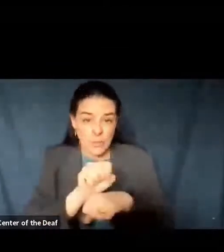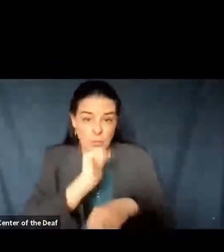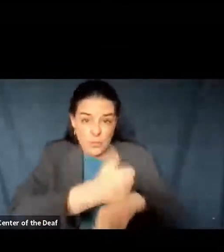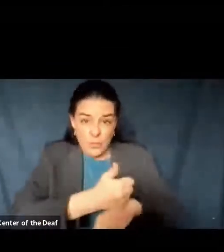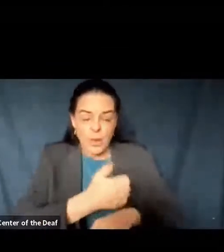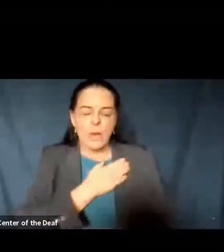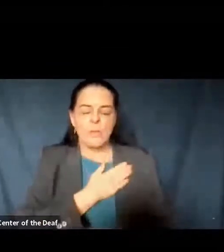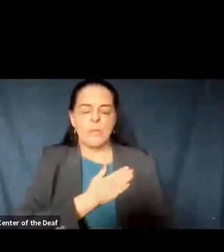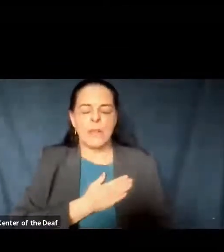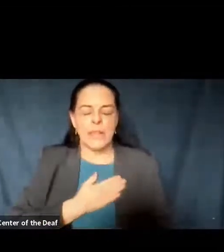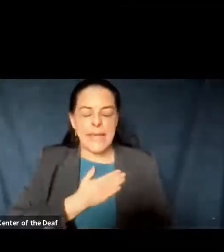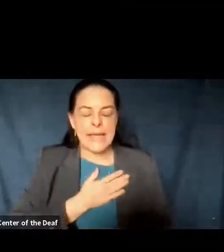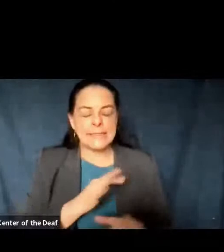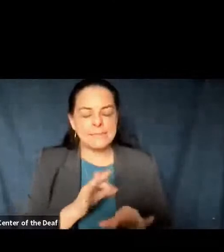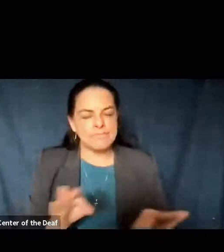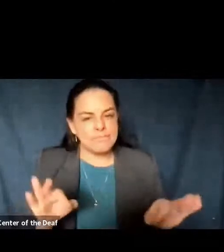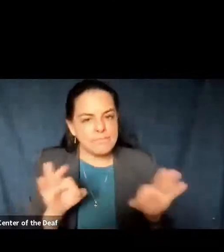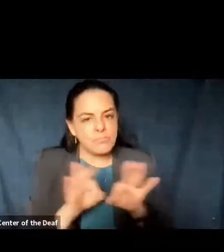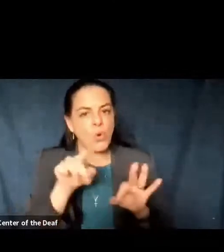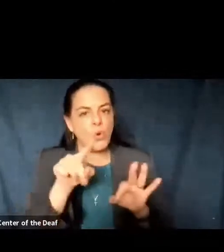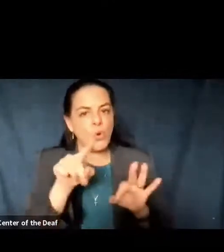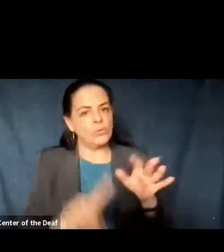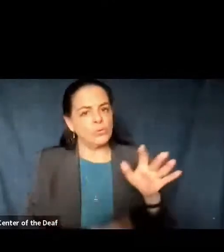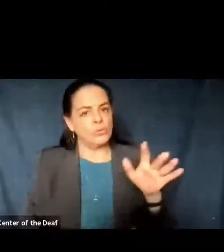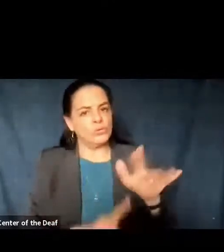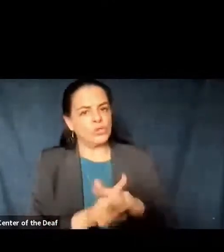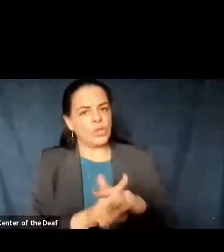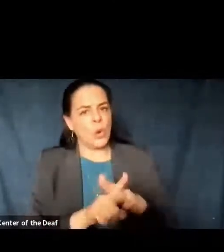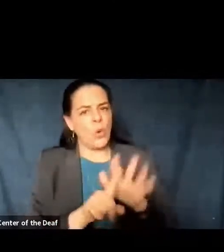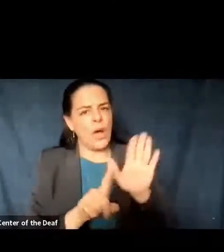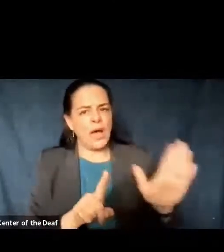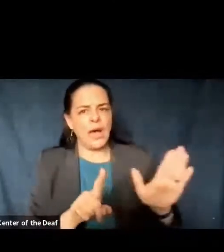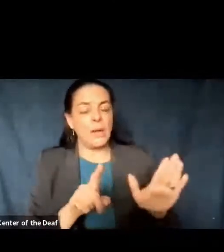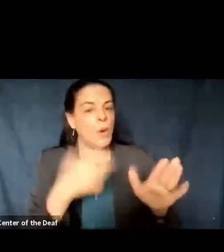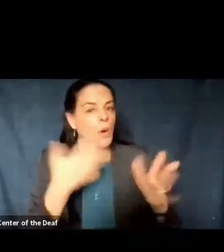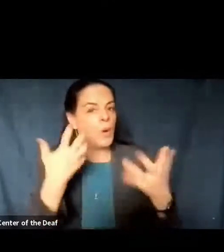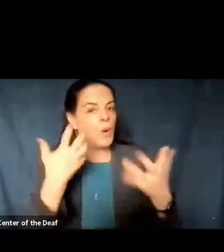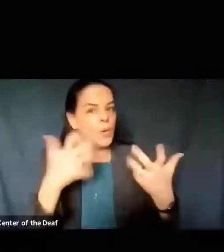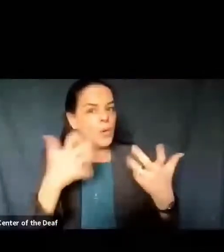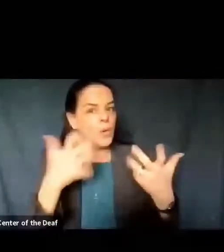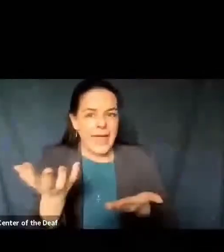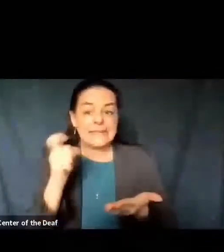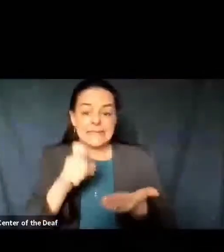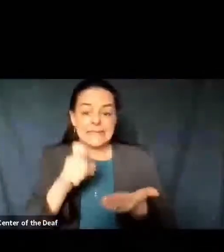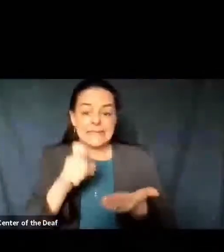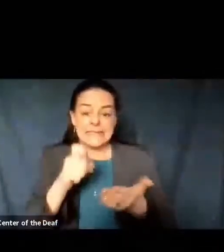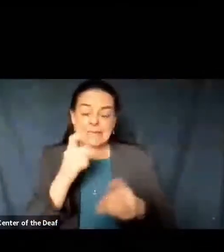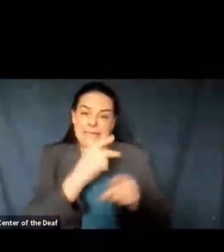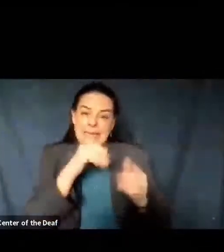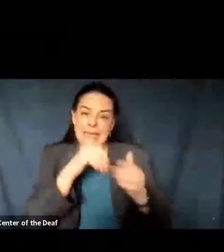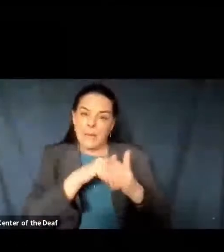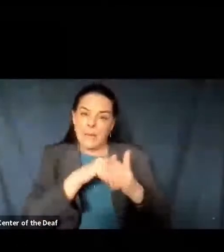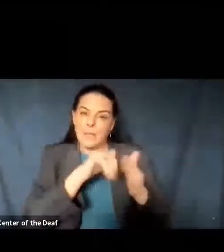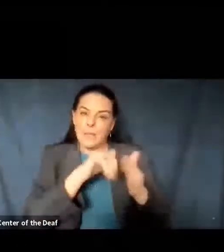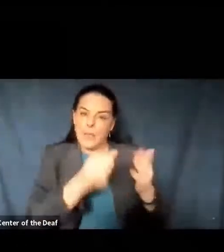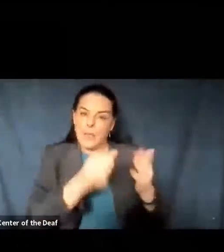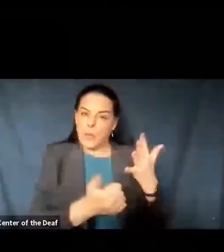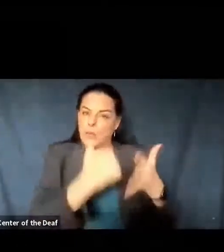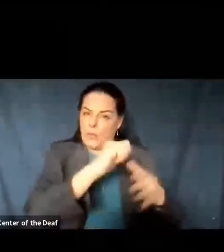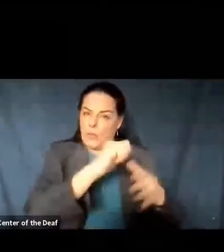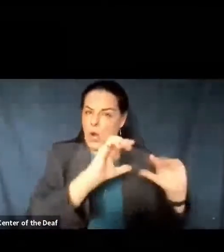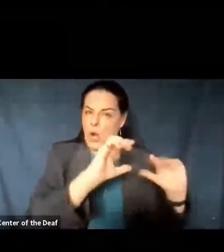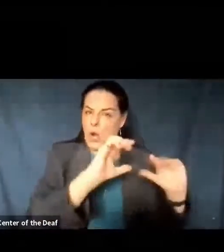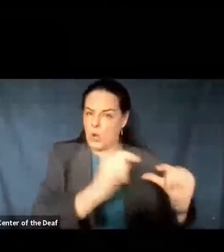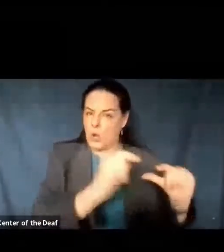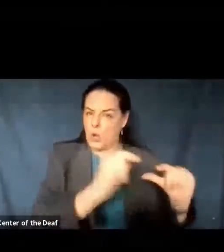for those appointments because we don't want to waste vaccine and we want to keep it within the priority groups. And then if you've already gotten vaccine elsewhere,